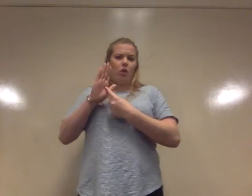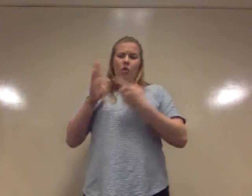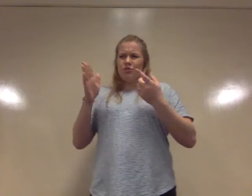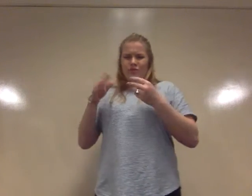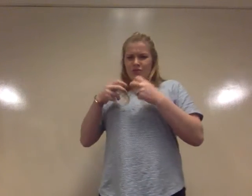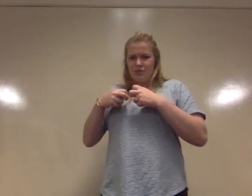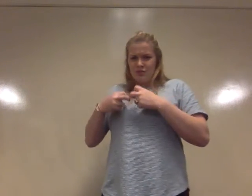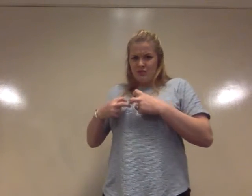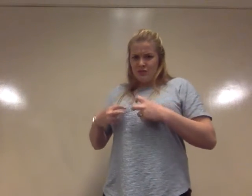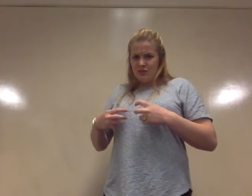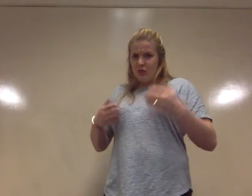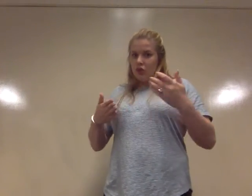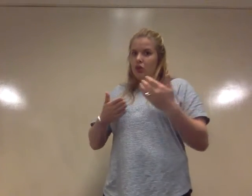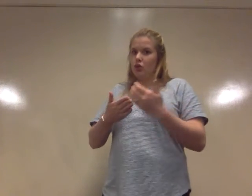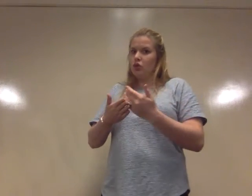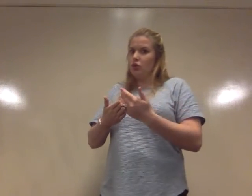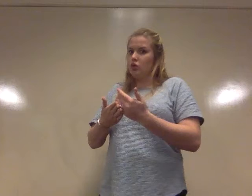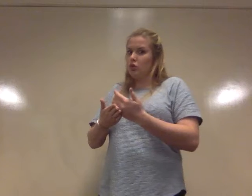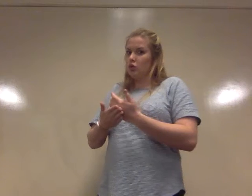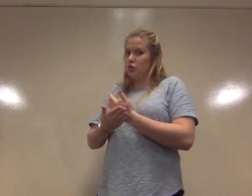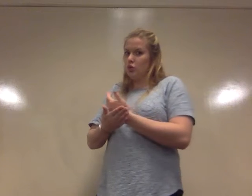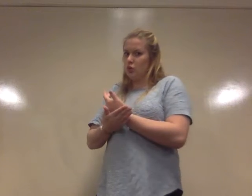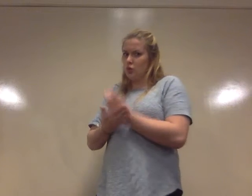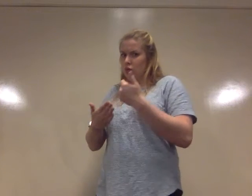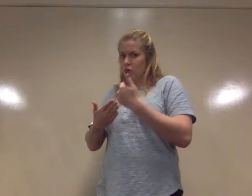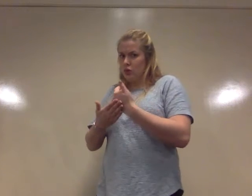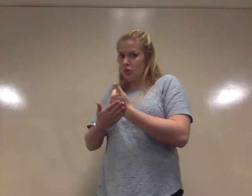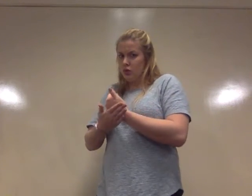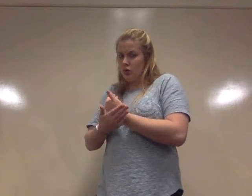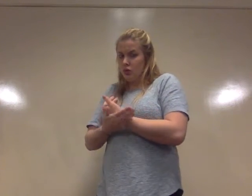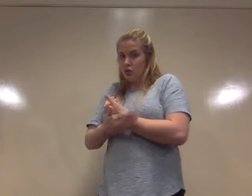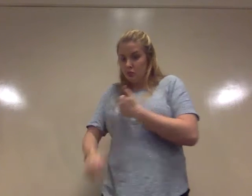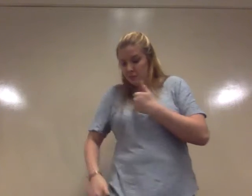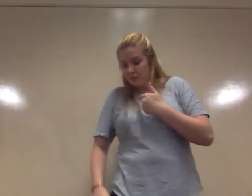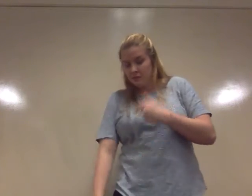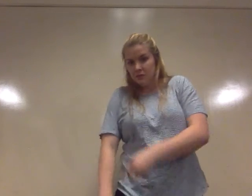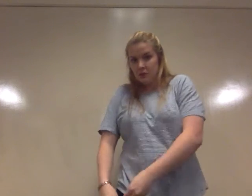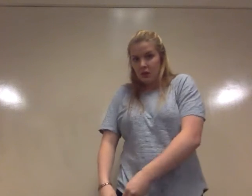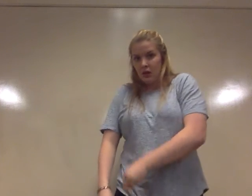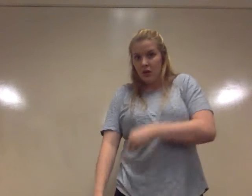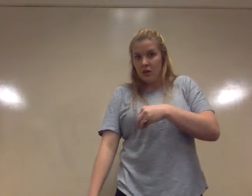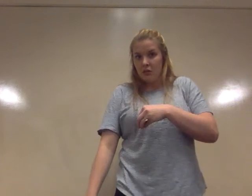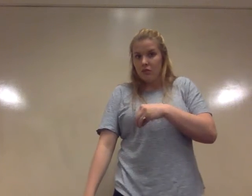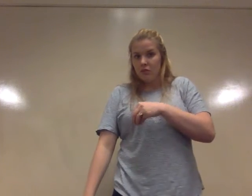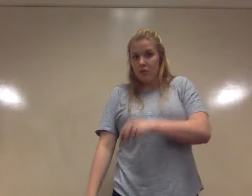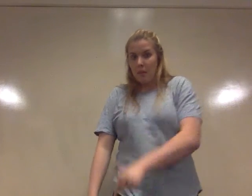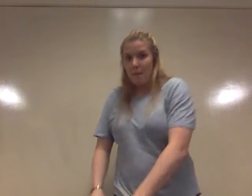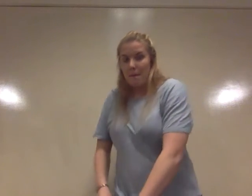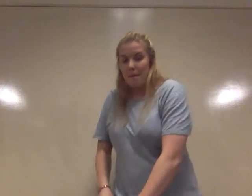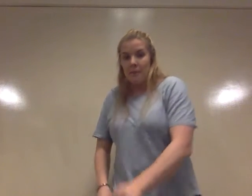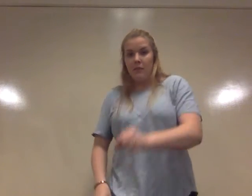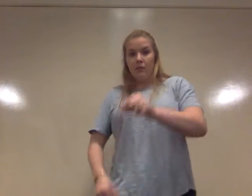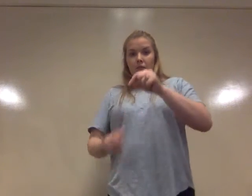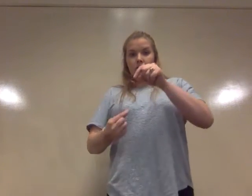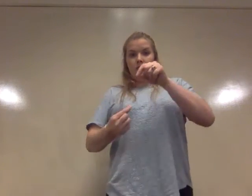new procedure was accomplished by removing a vein from the patient's leg, then stitching it on the heart's blocked coronary artery to allow the blood to